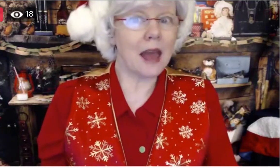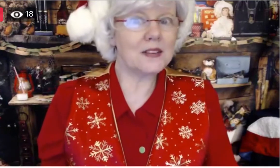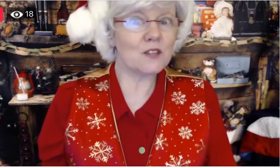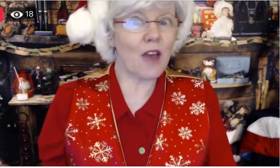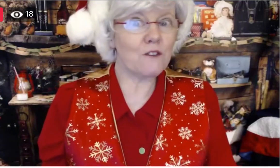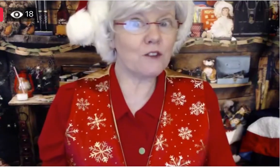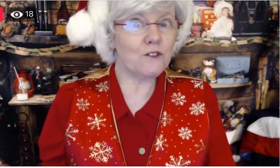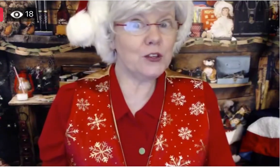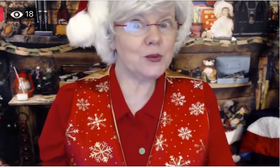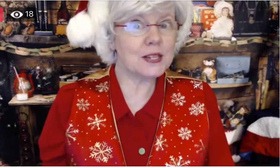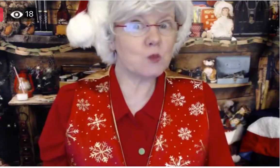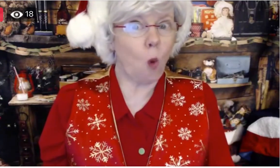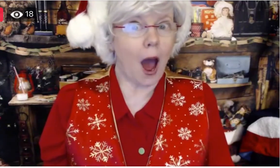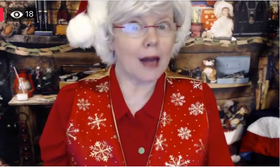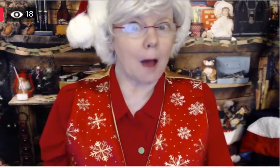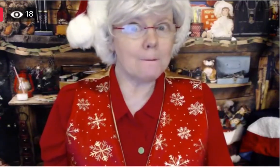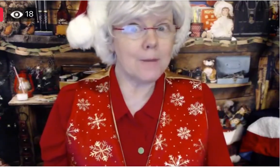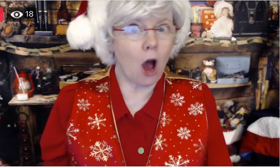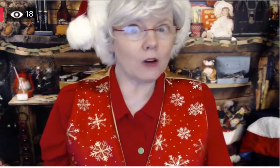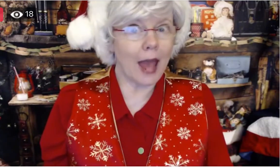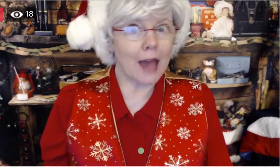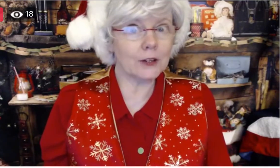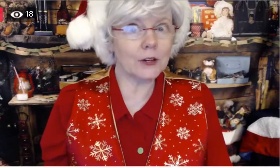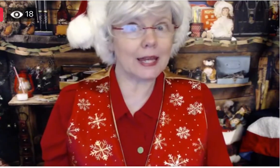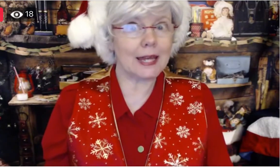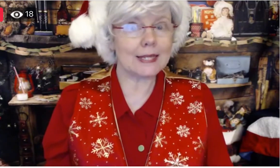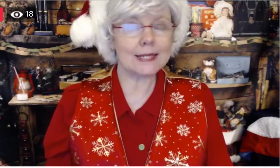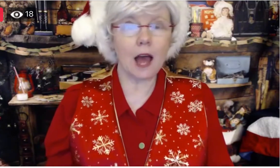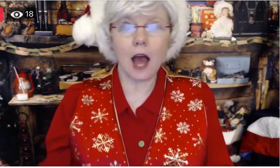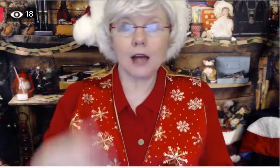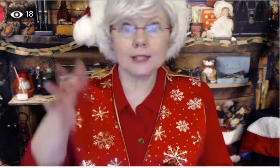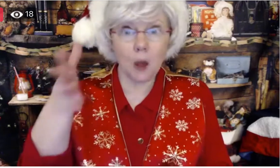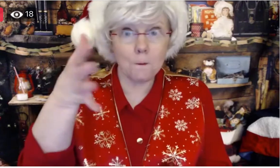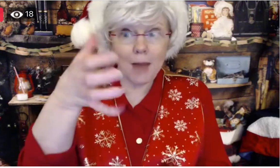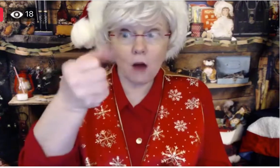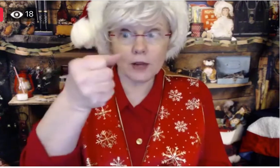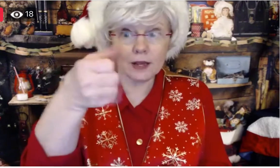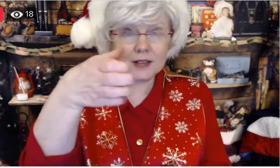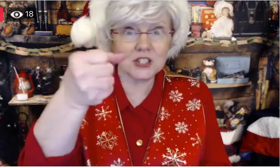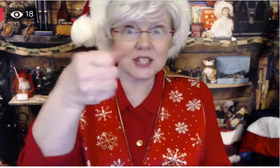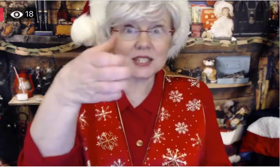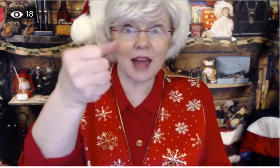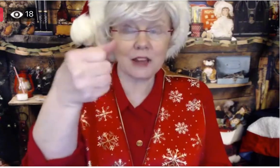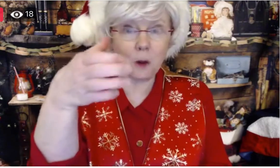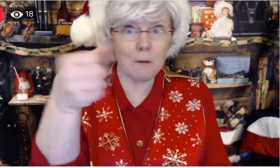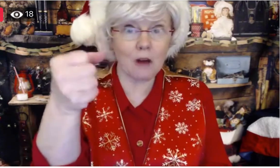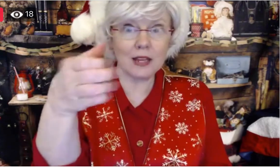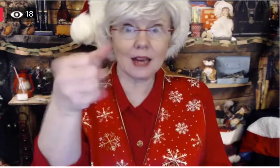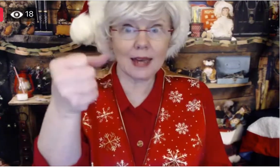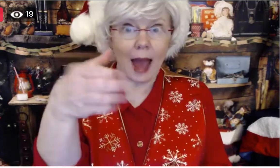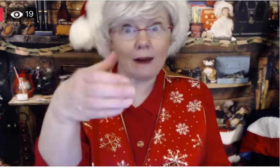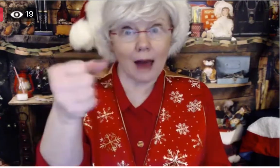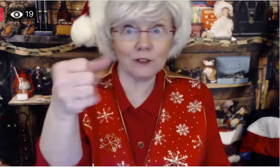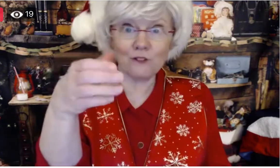Santa's favorite food is what? Milk and cookies. So milk is just like you're milking a cow out in the